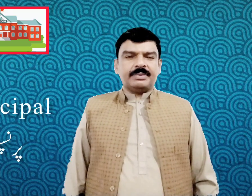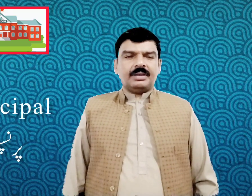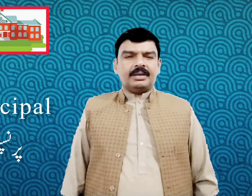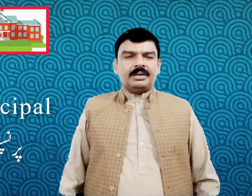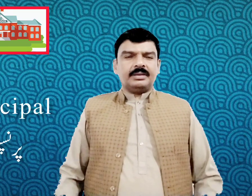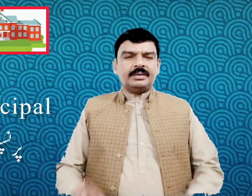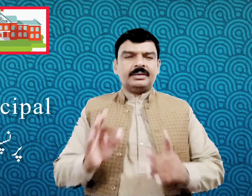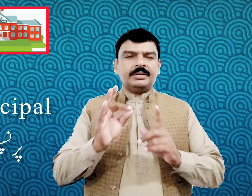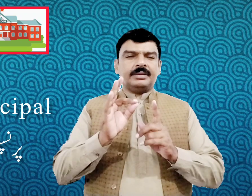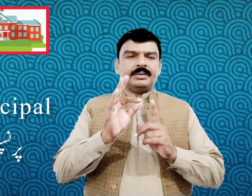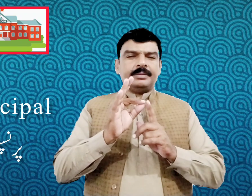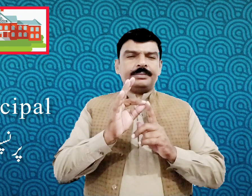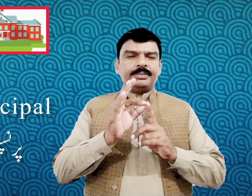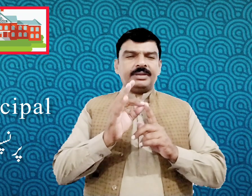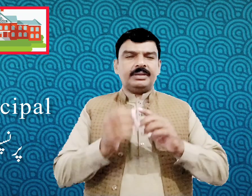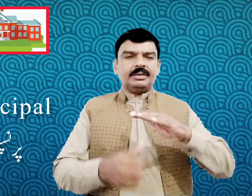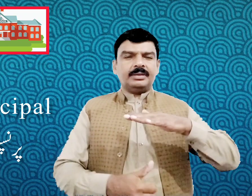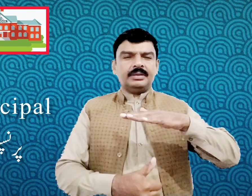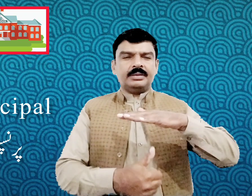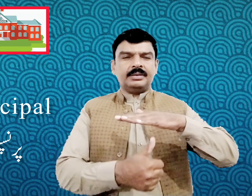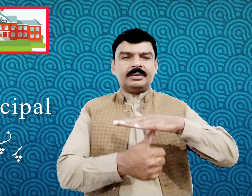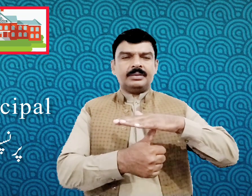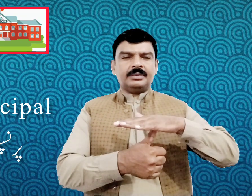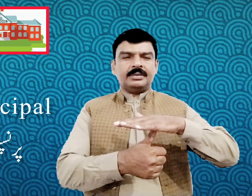principal, P,